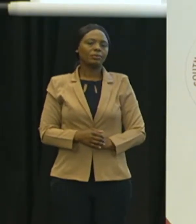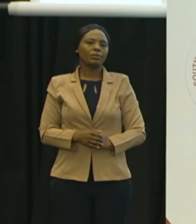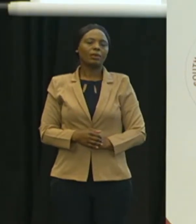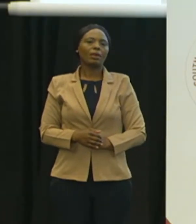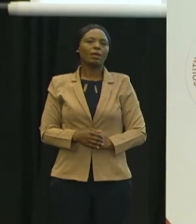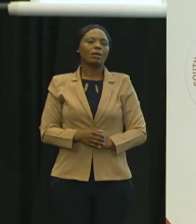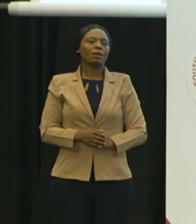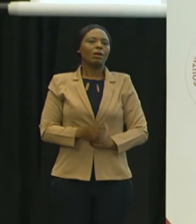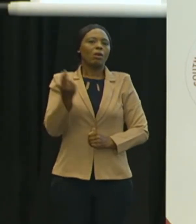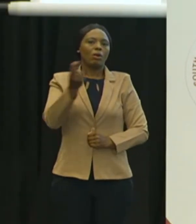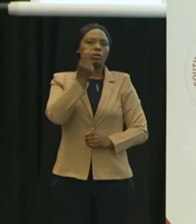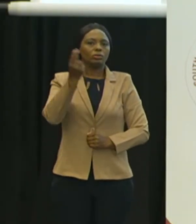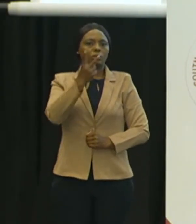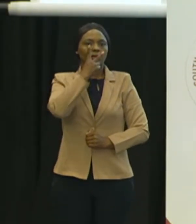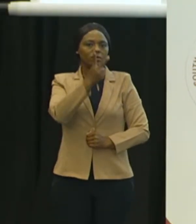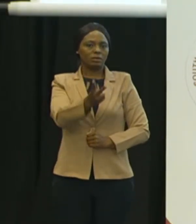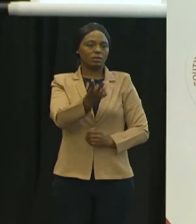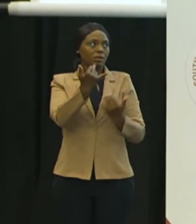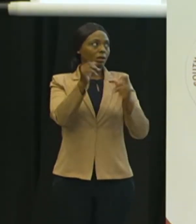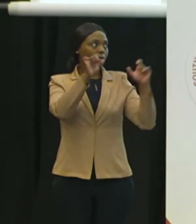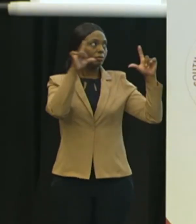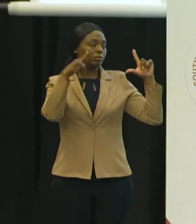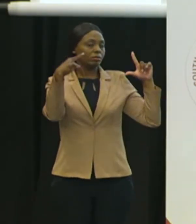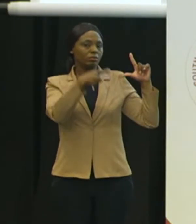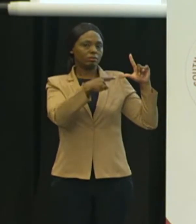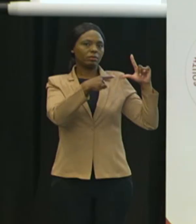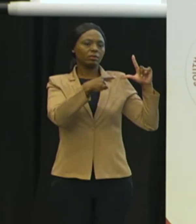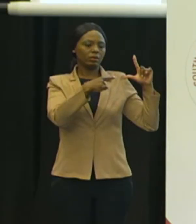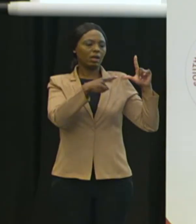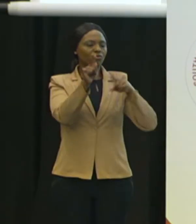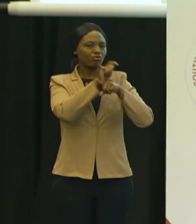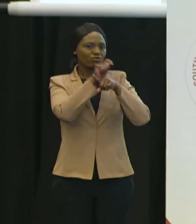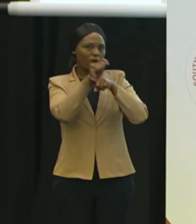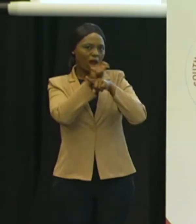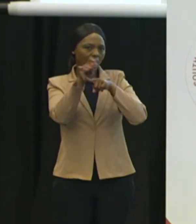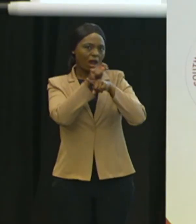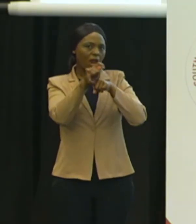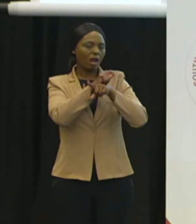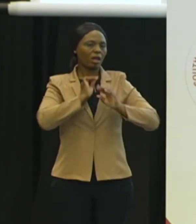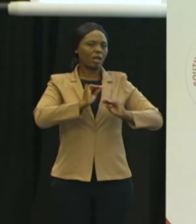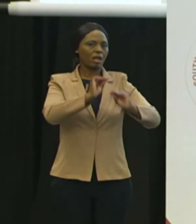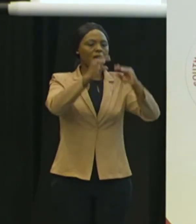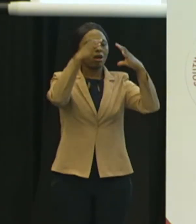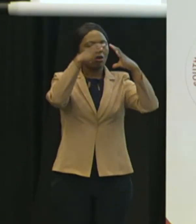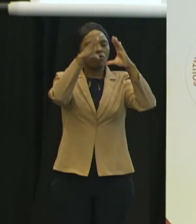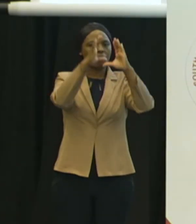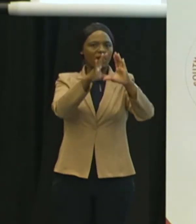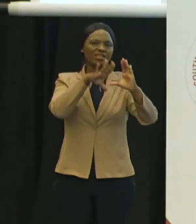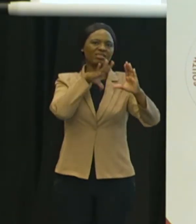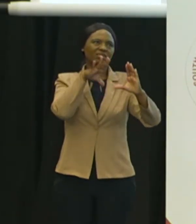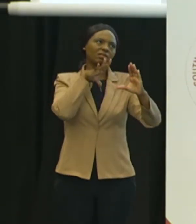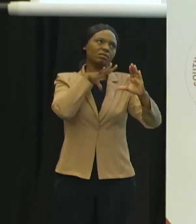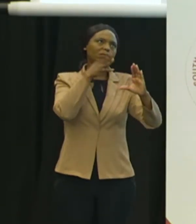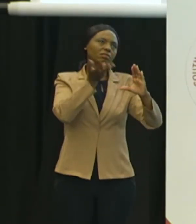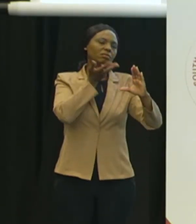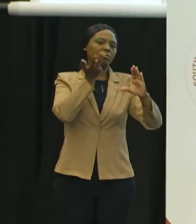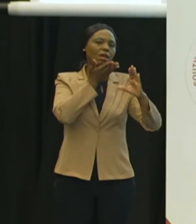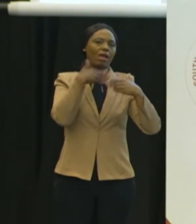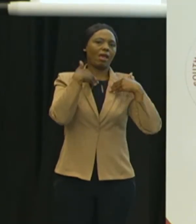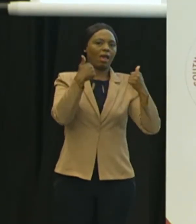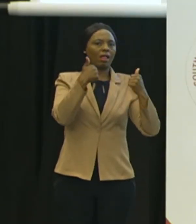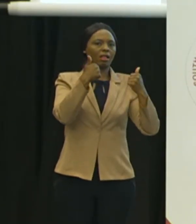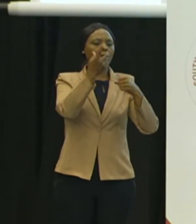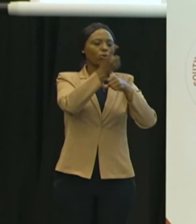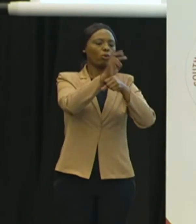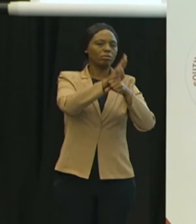So as you can see as well, our trainings are not only focused on healthcare workers working in the